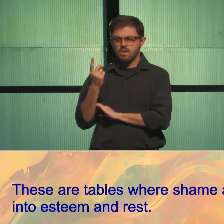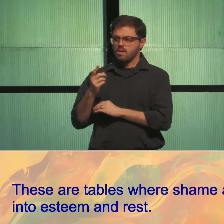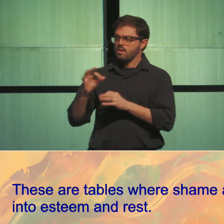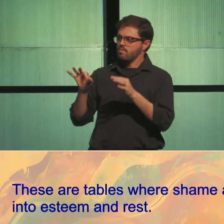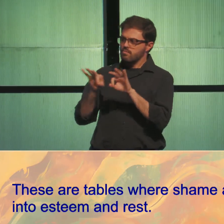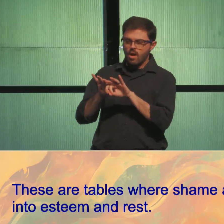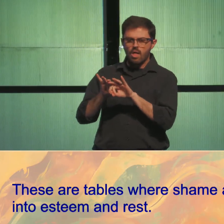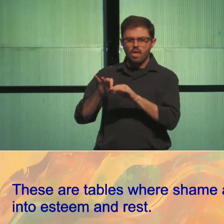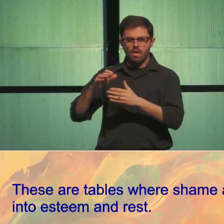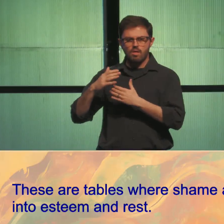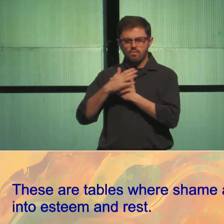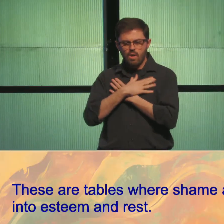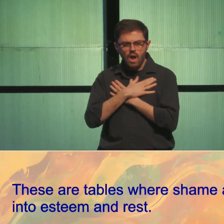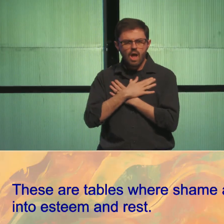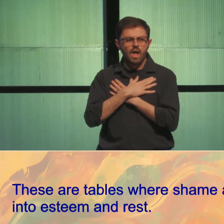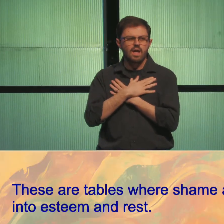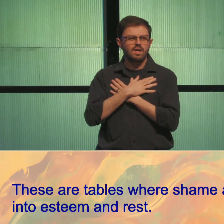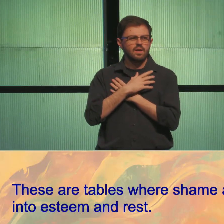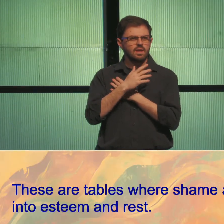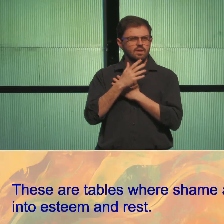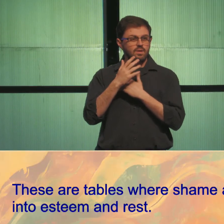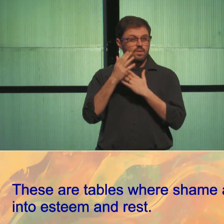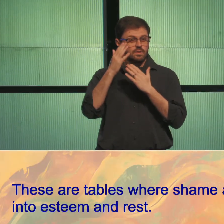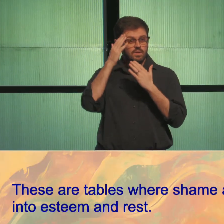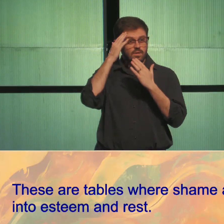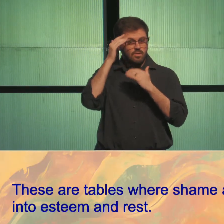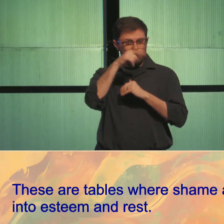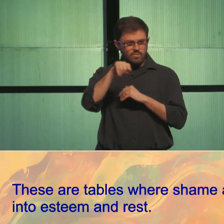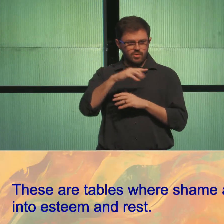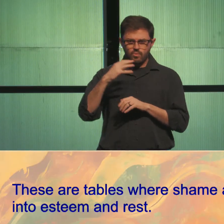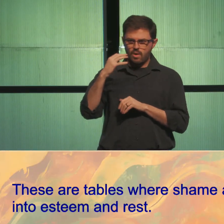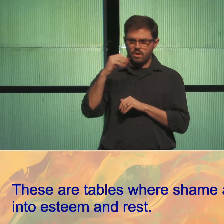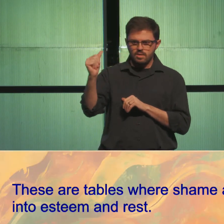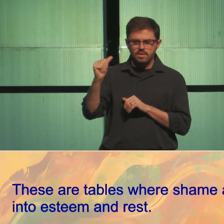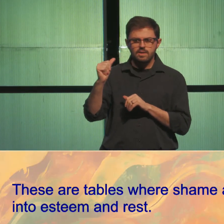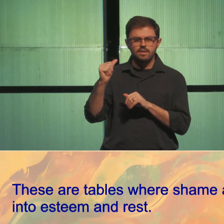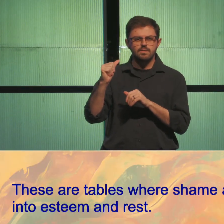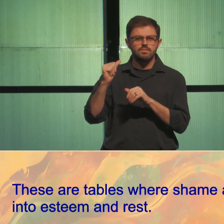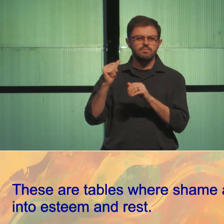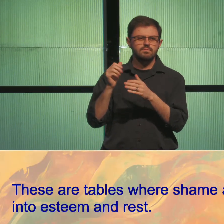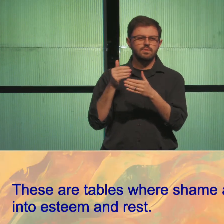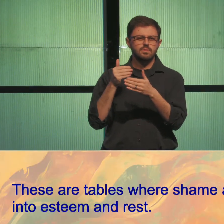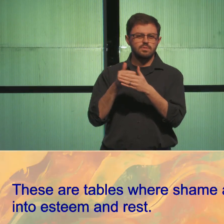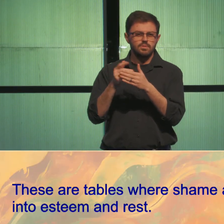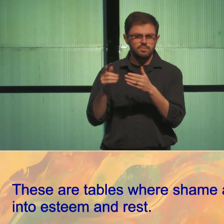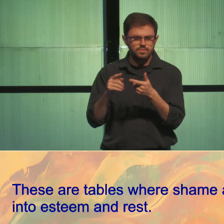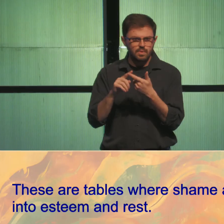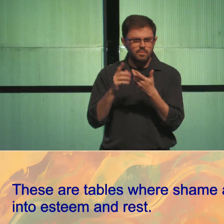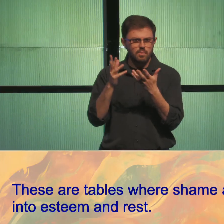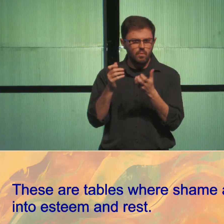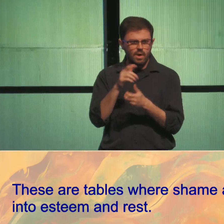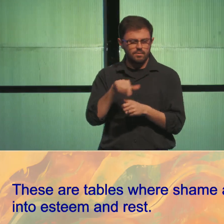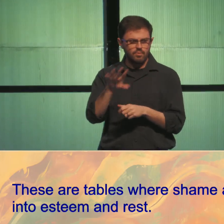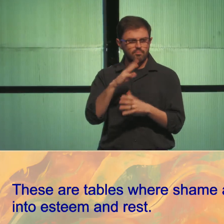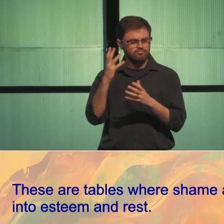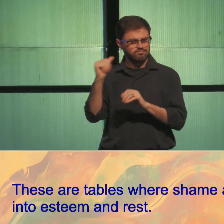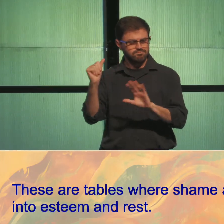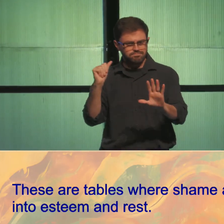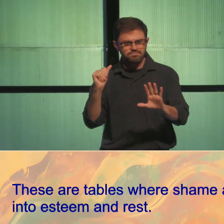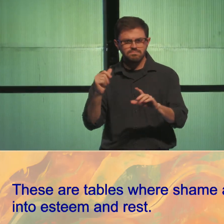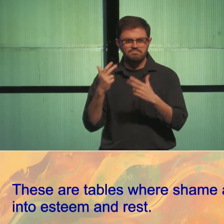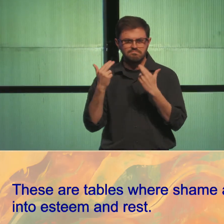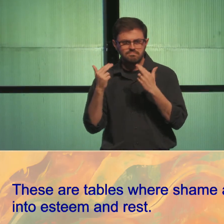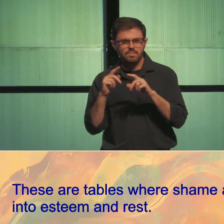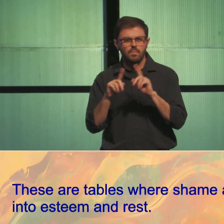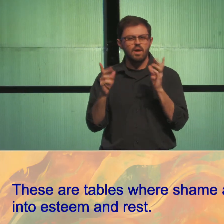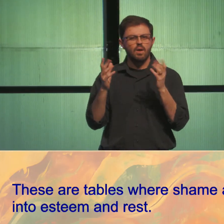so we're going to get you out of here pretty close to the top end of what we like to have you leave here. But I want to give you a few